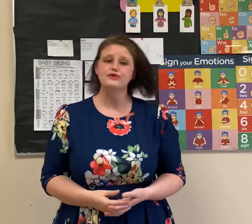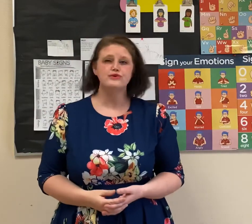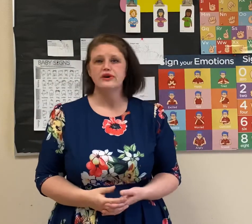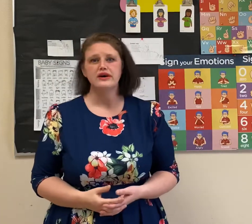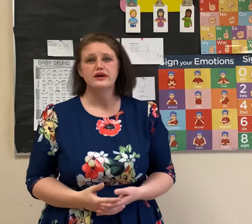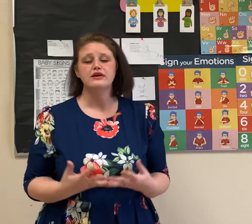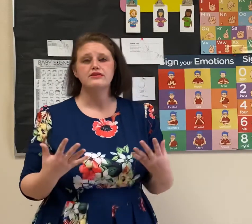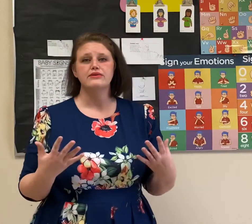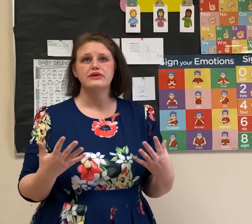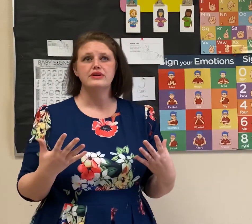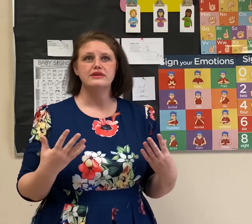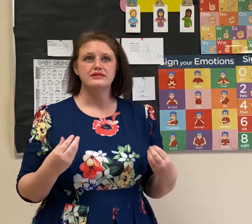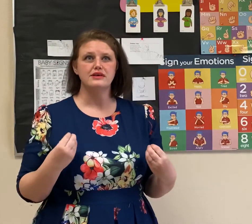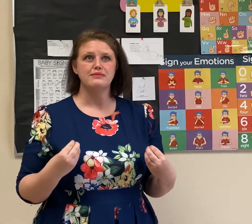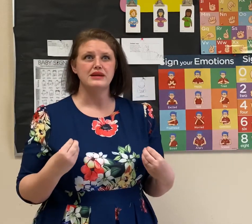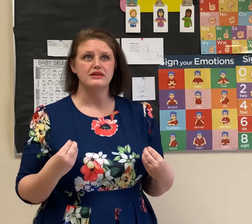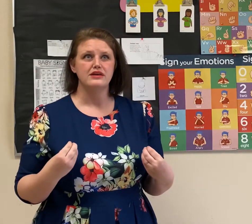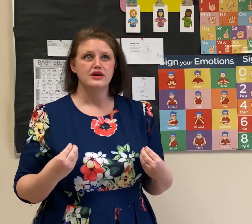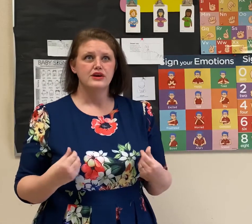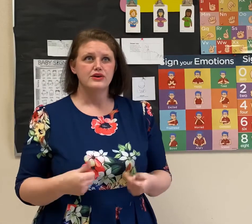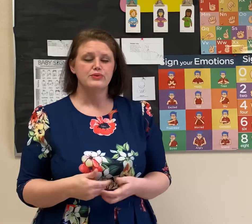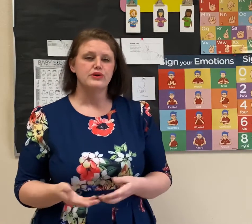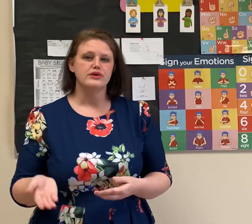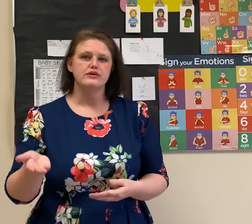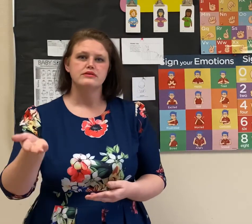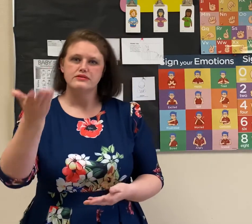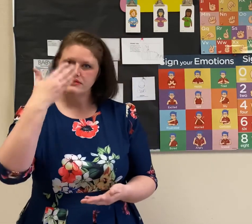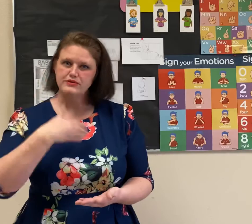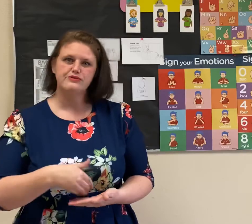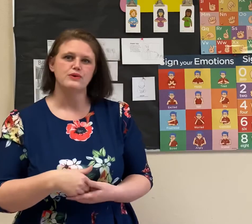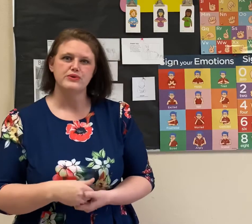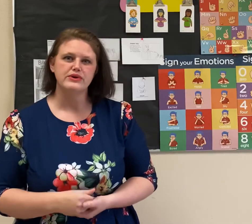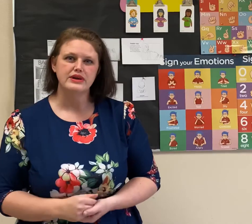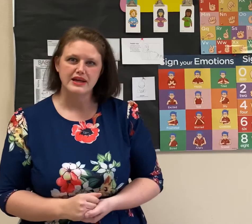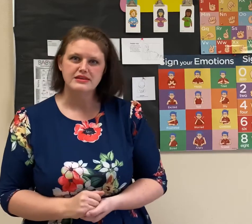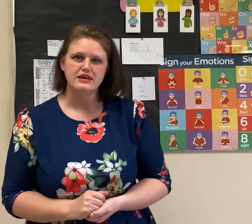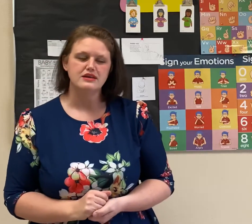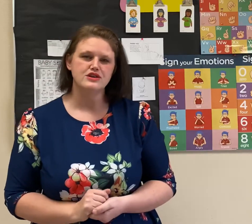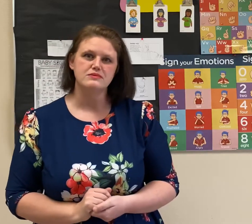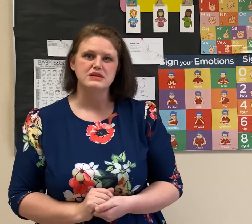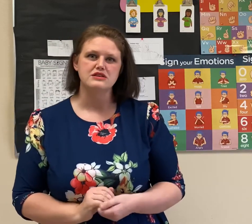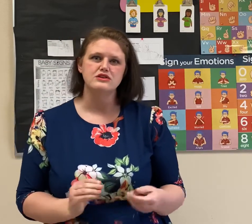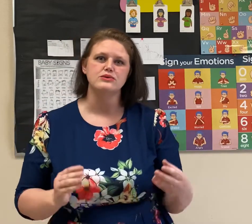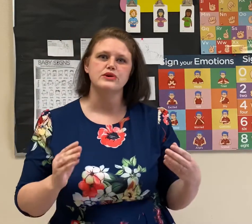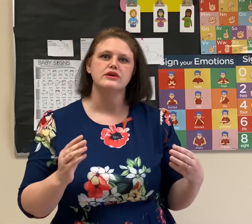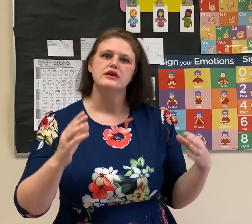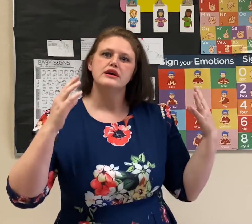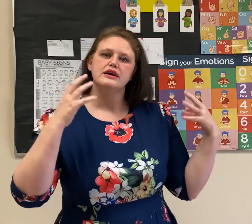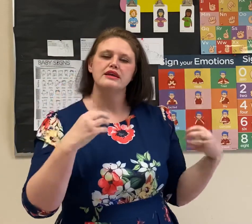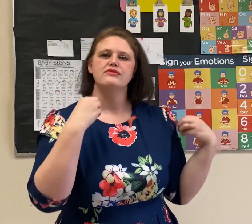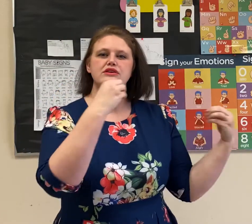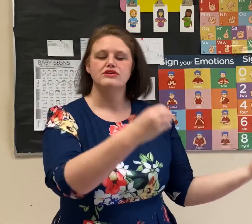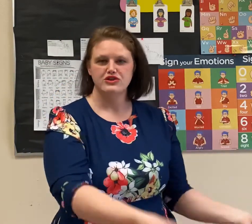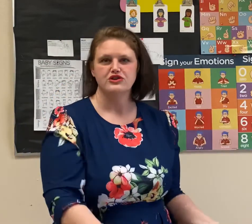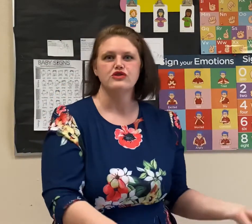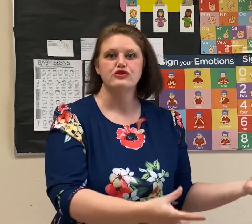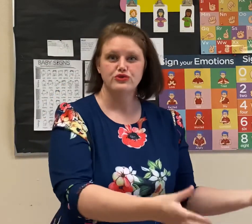not. It does not mean you are verbal in ASL. It just means you are giving your children